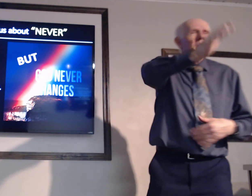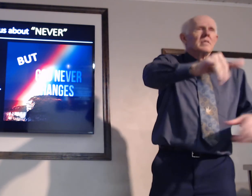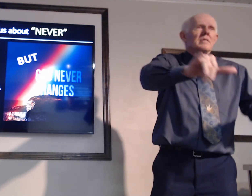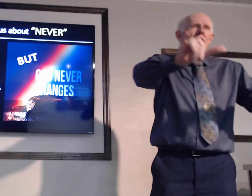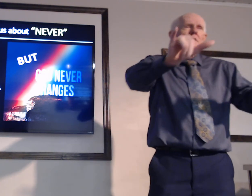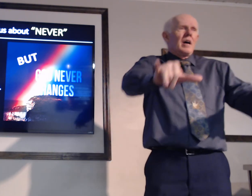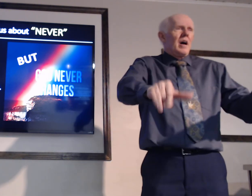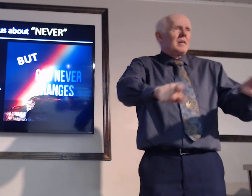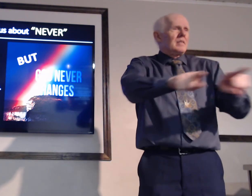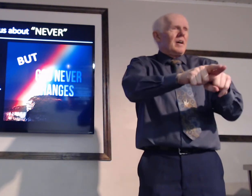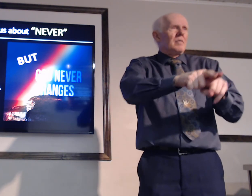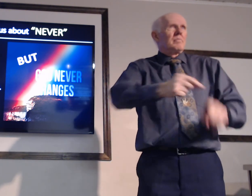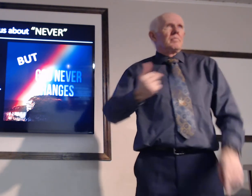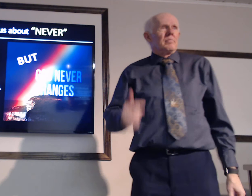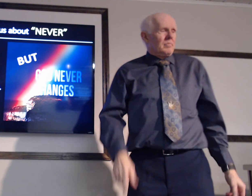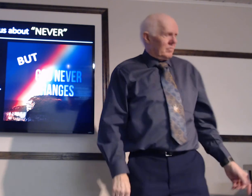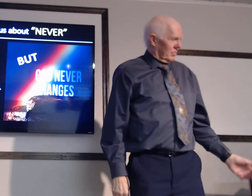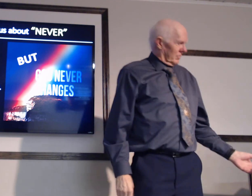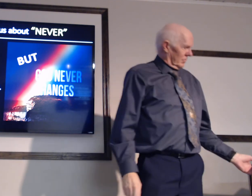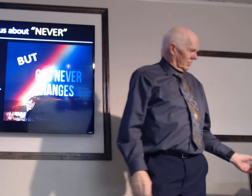and into the future. He will be the same.